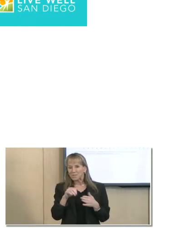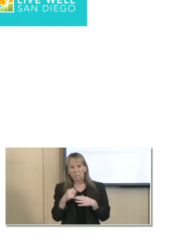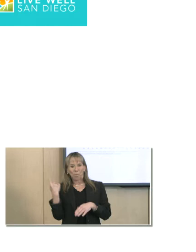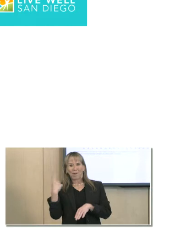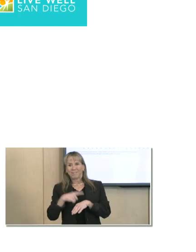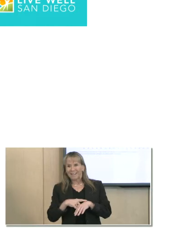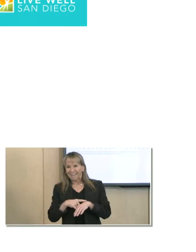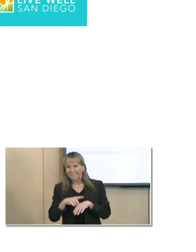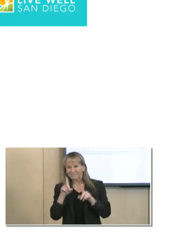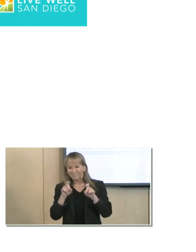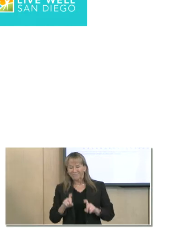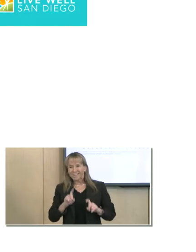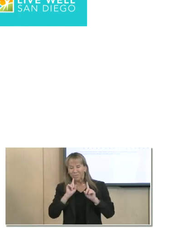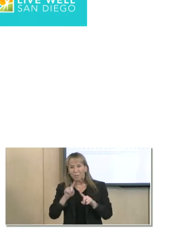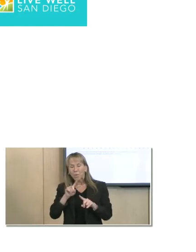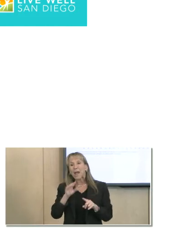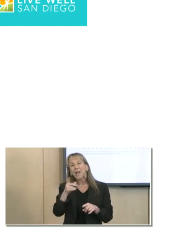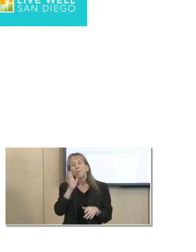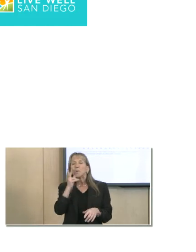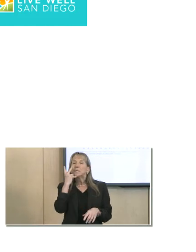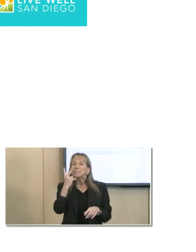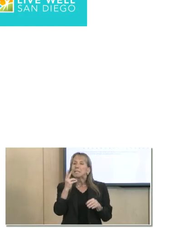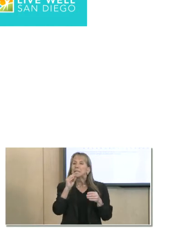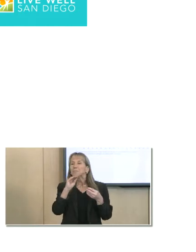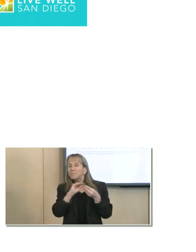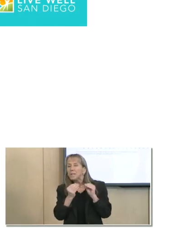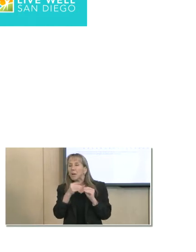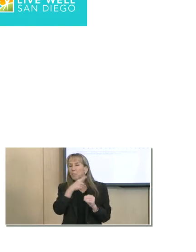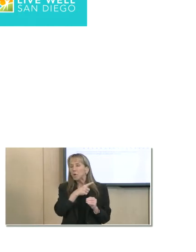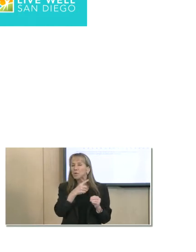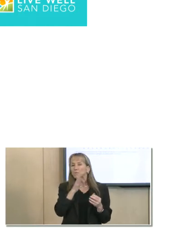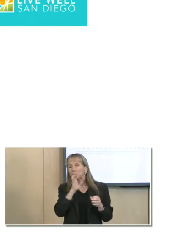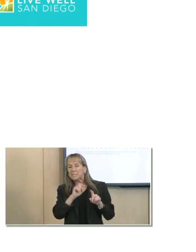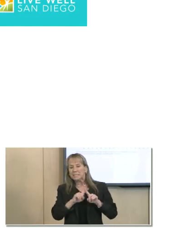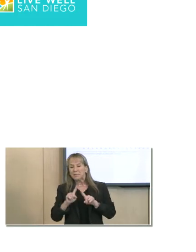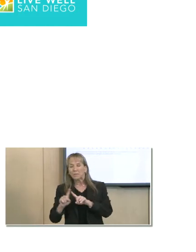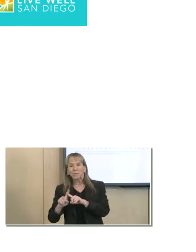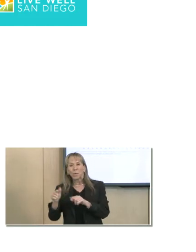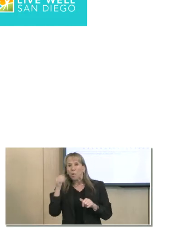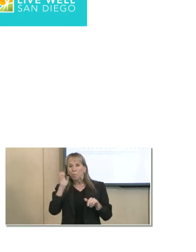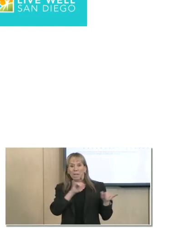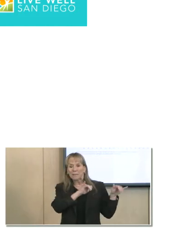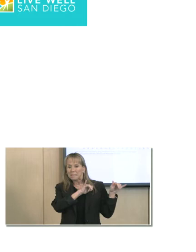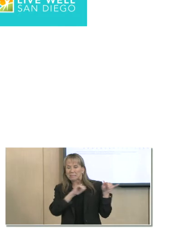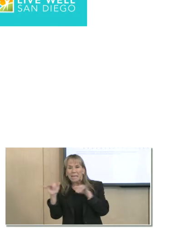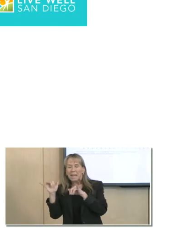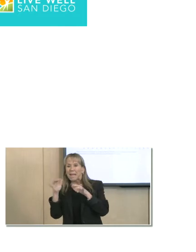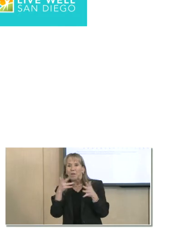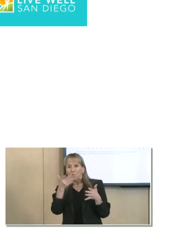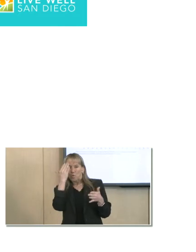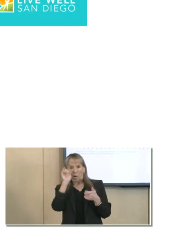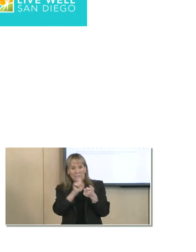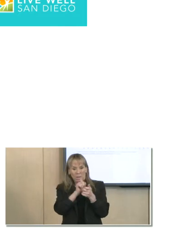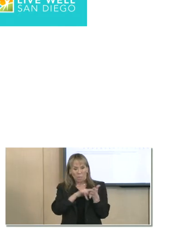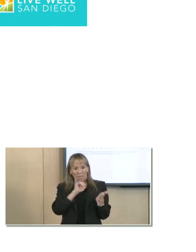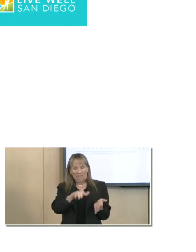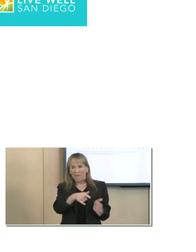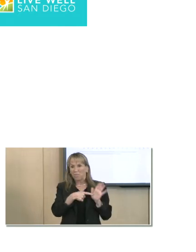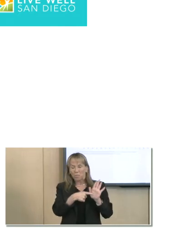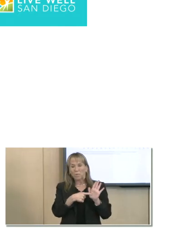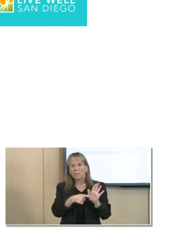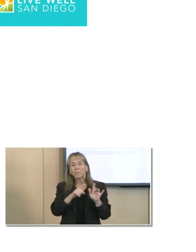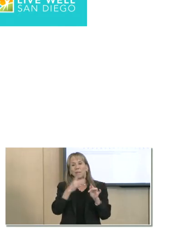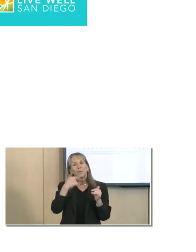day. And again, these numbers will fluctuate. It is not a situation where day by day you can read a tremendous amount into them. Again, that we are looking